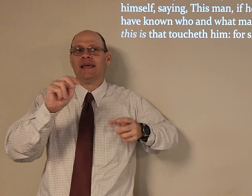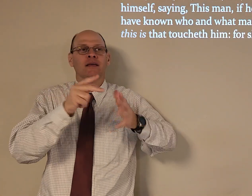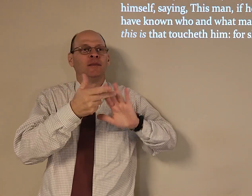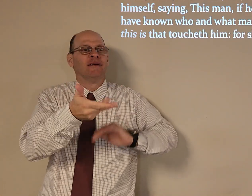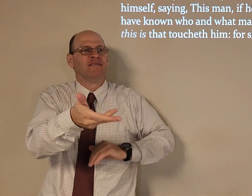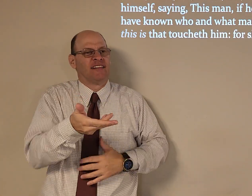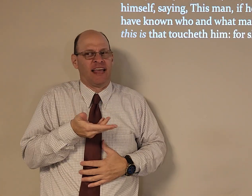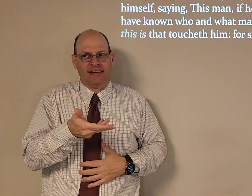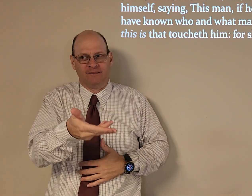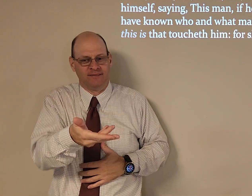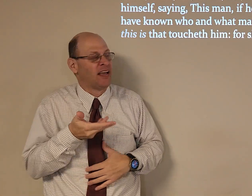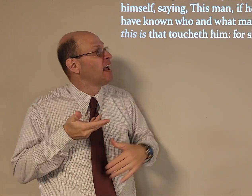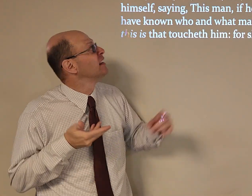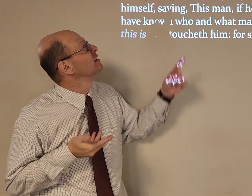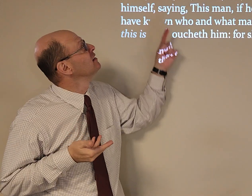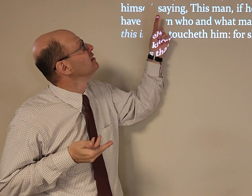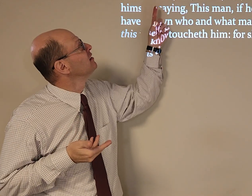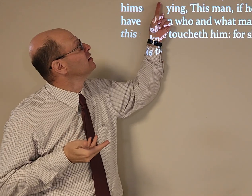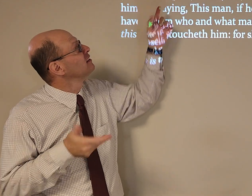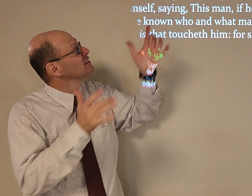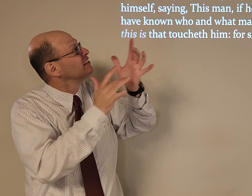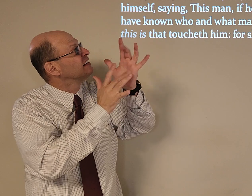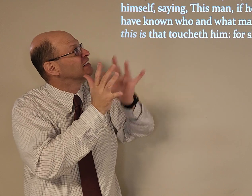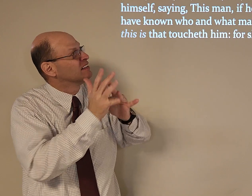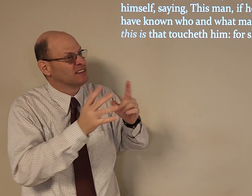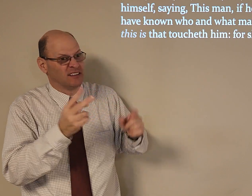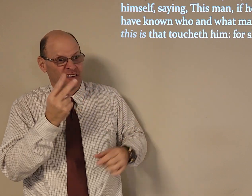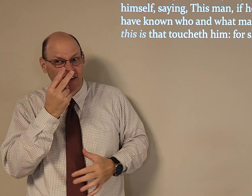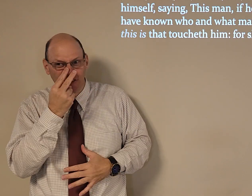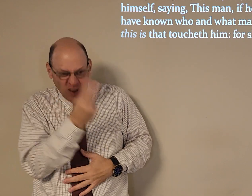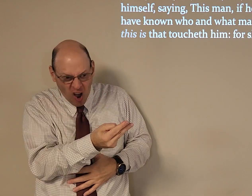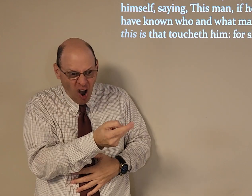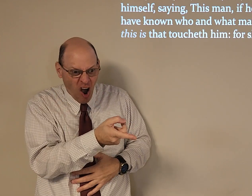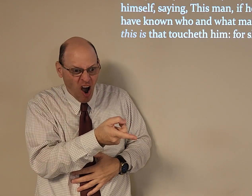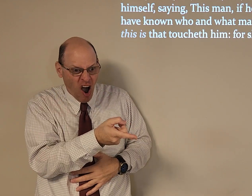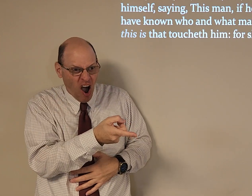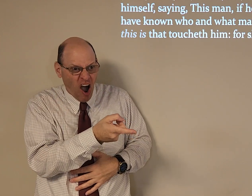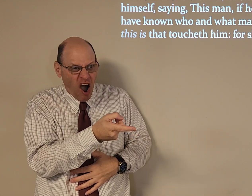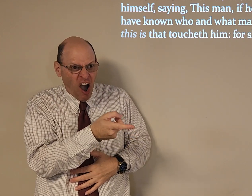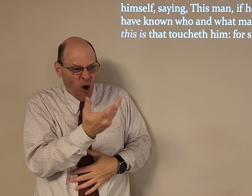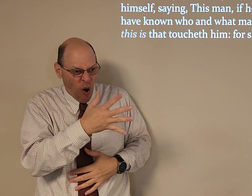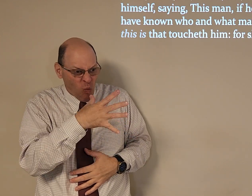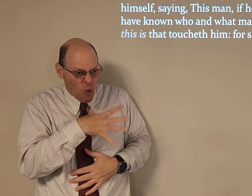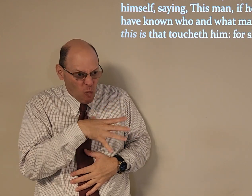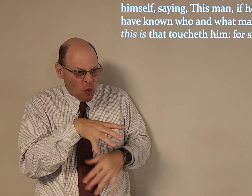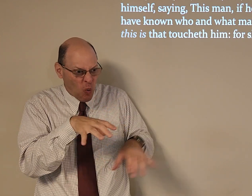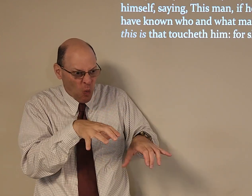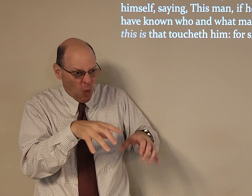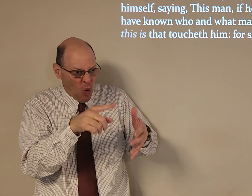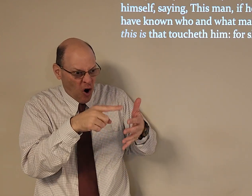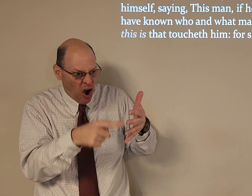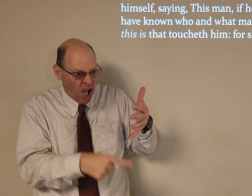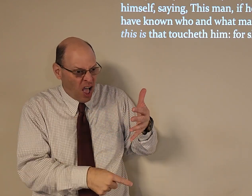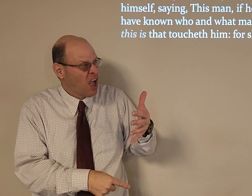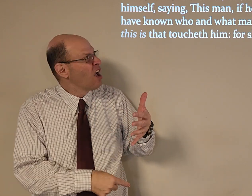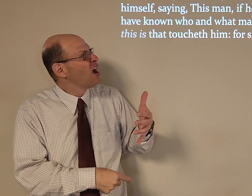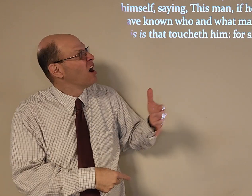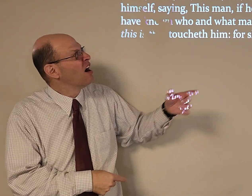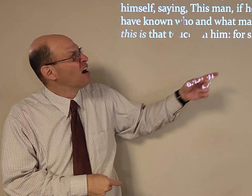Now when the Pharisee, which had bidden him, meaning he had called Jesus to come to his home, he saw